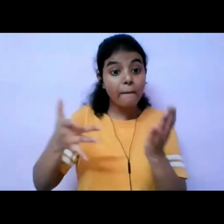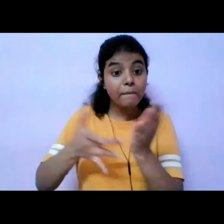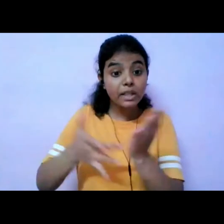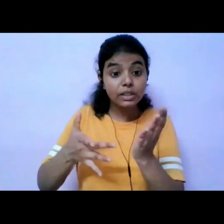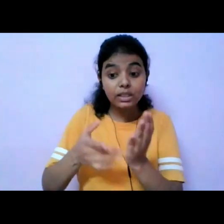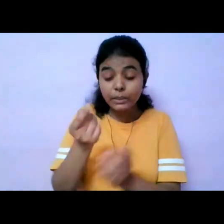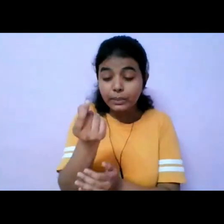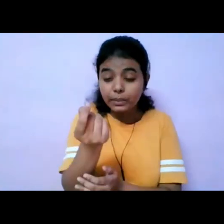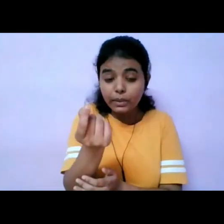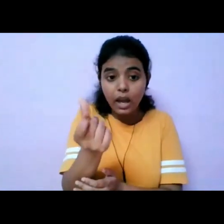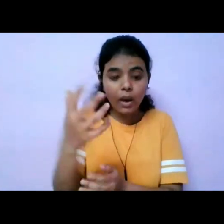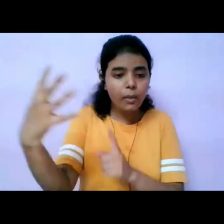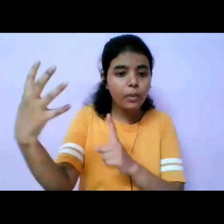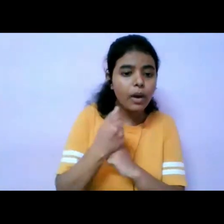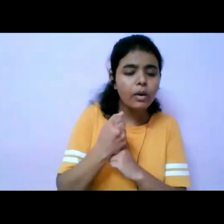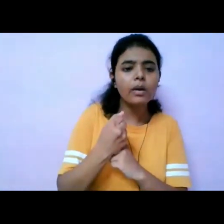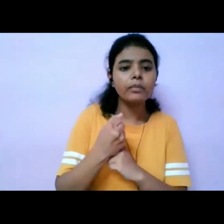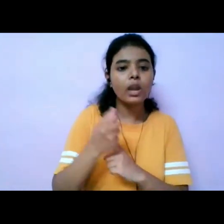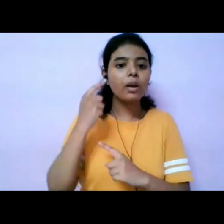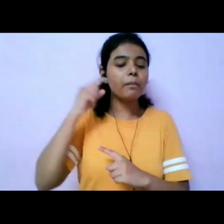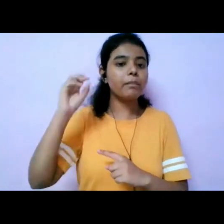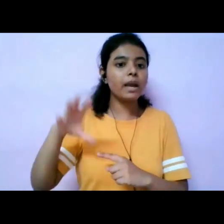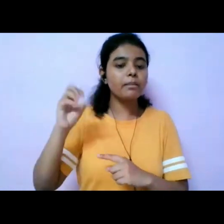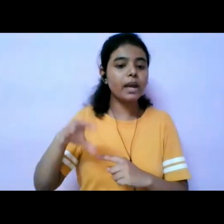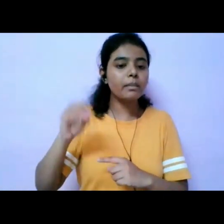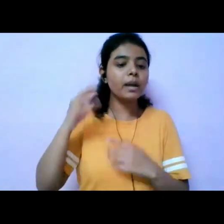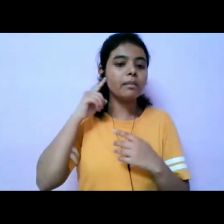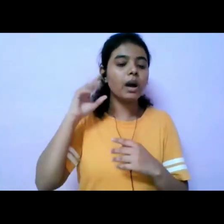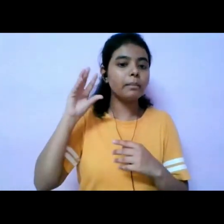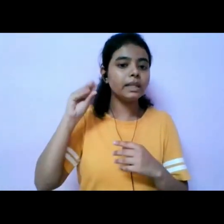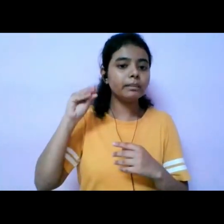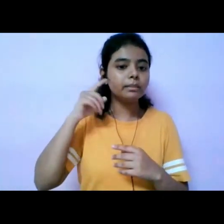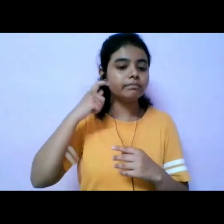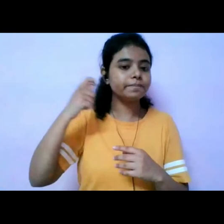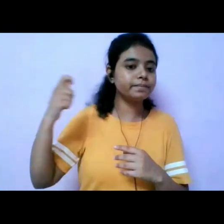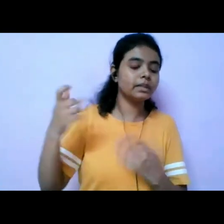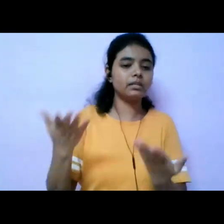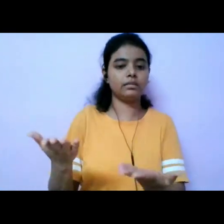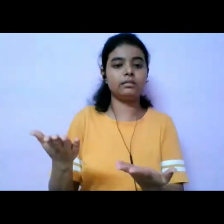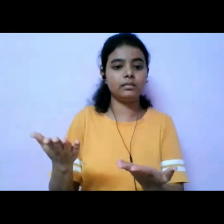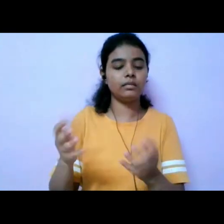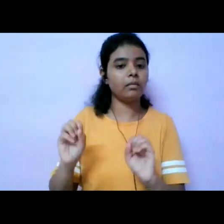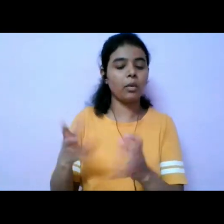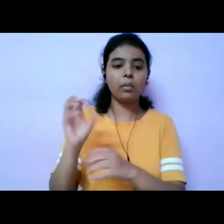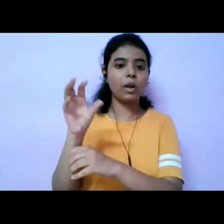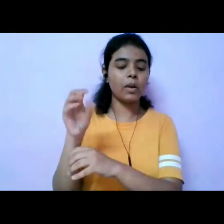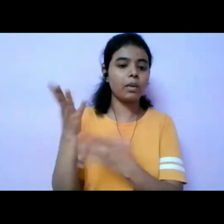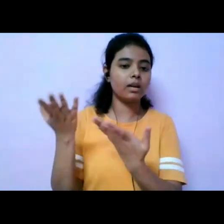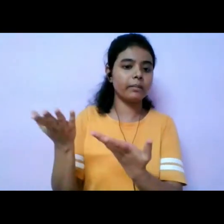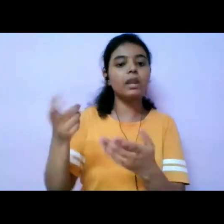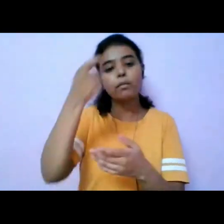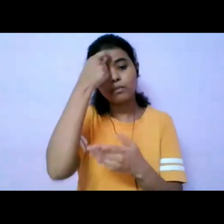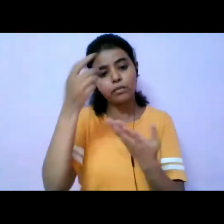likes, then you cause an alarm to go off. Crazy, right? And so this is a